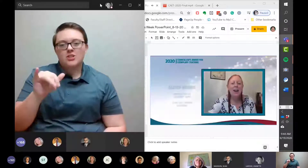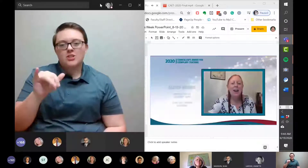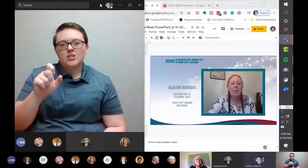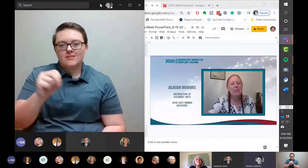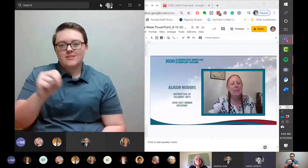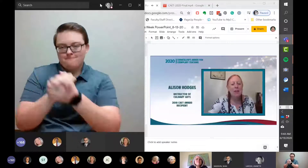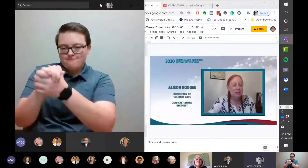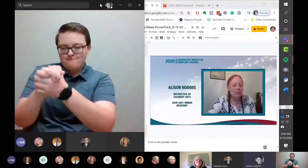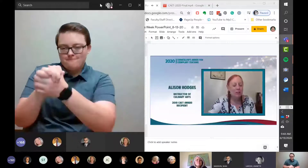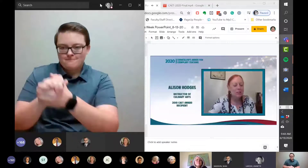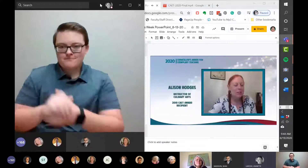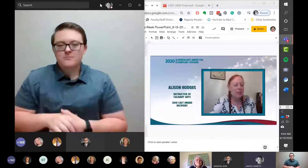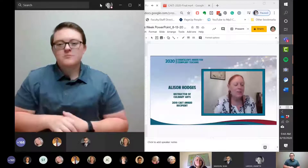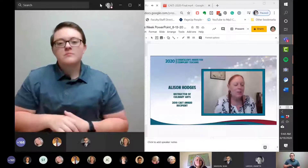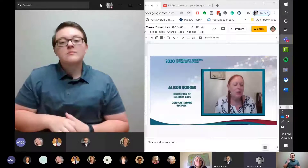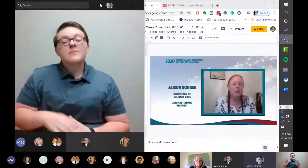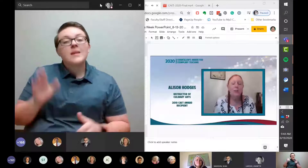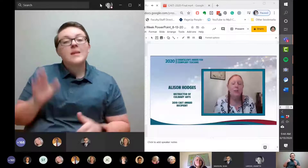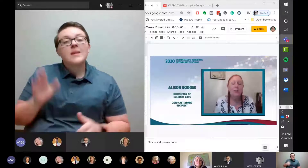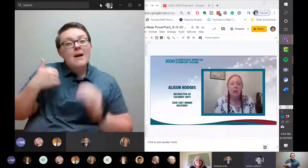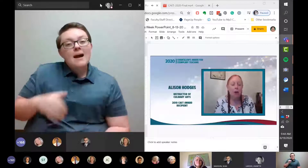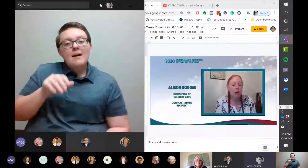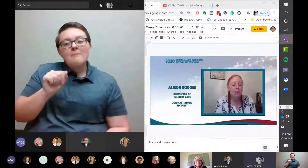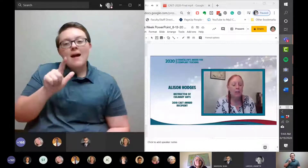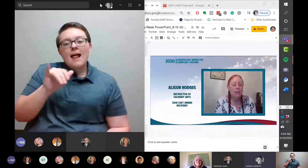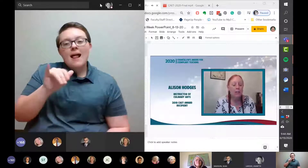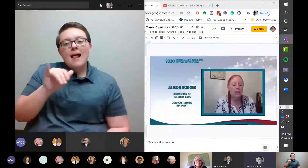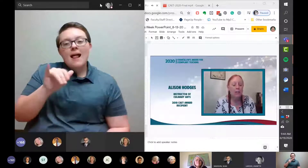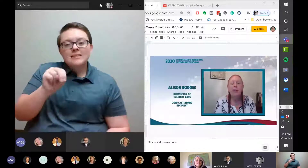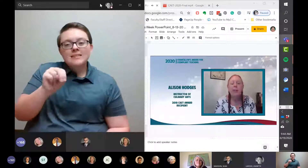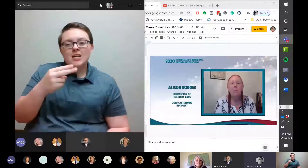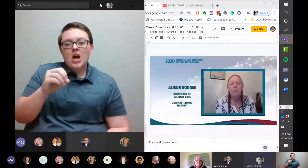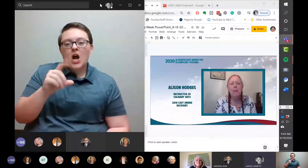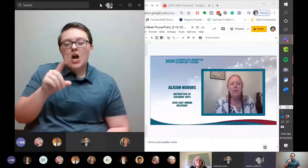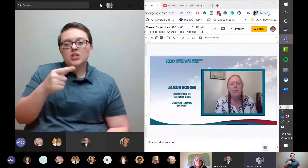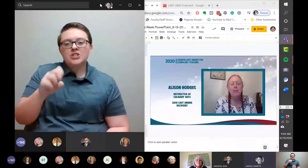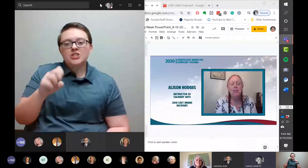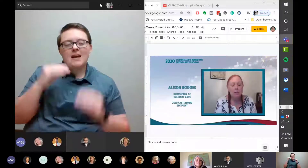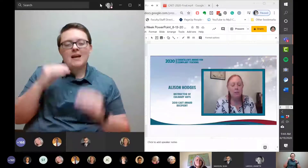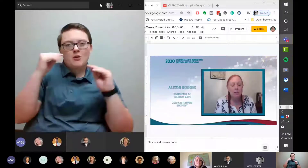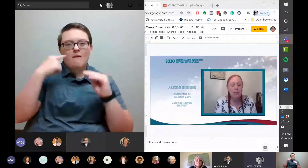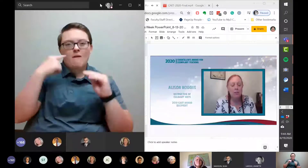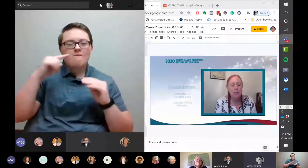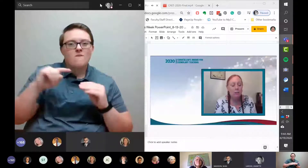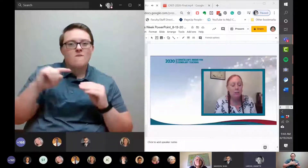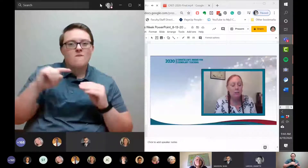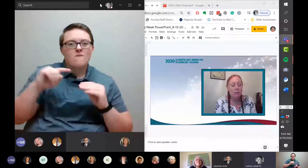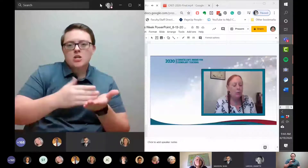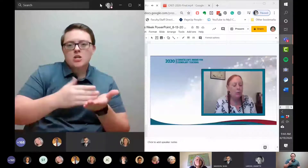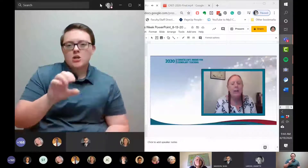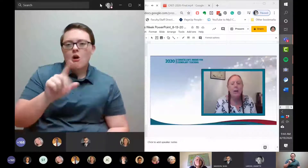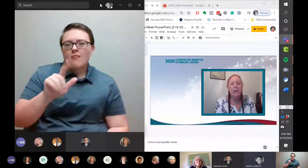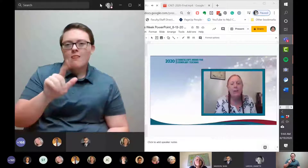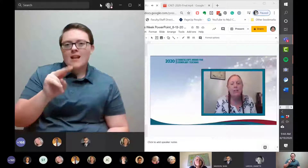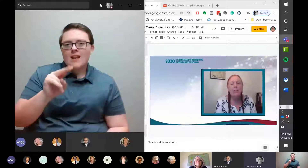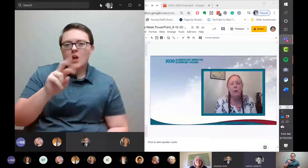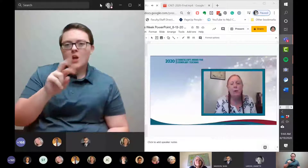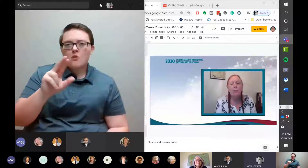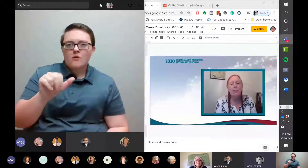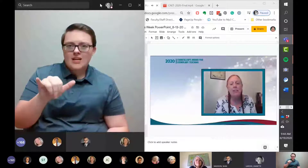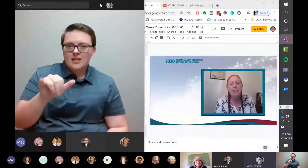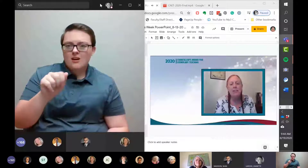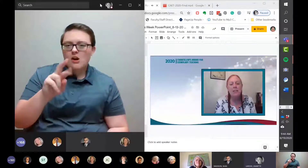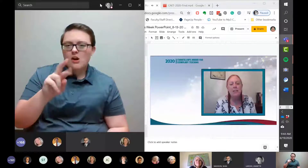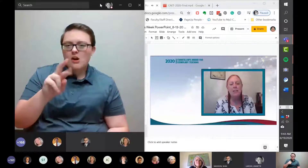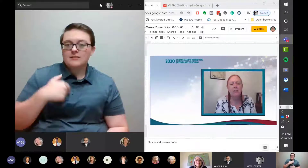Hi, I'm Allison Hodges, Instructor of Culinary Arts, and it's my pleasure to introduce the 2020 nominees from